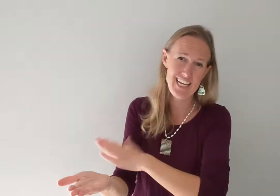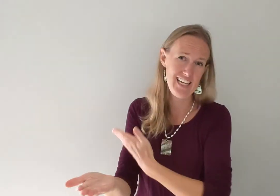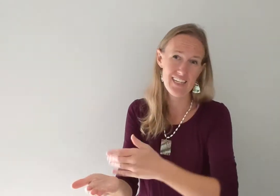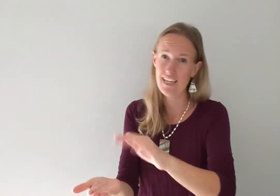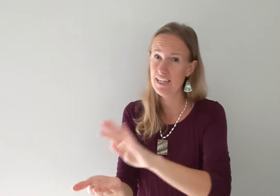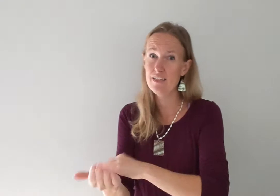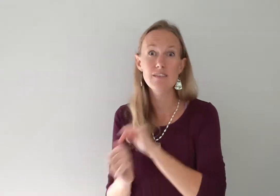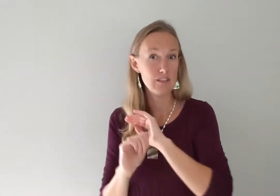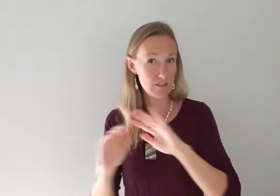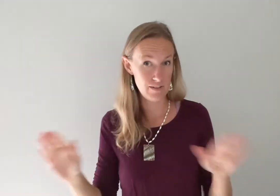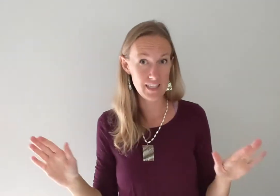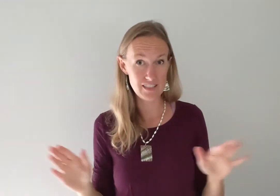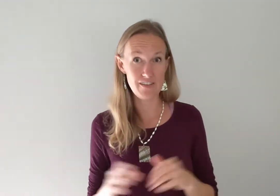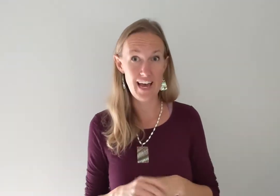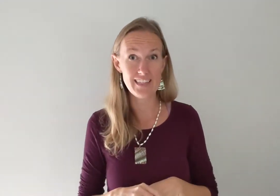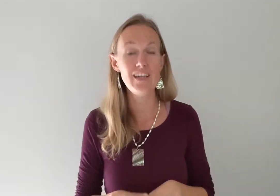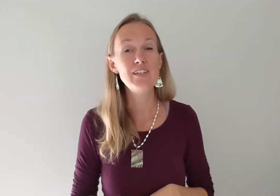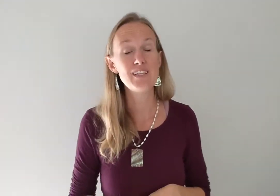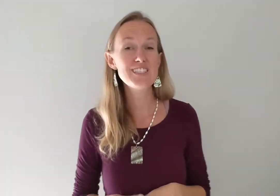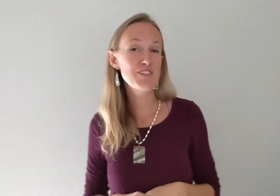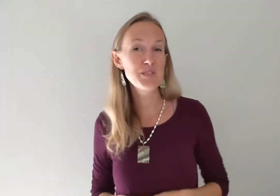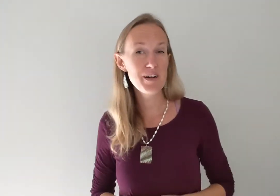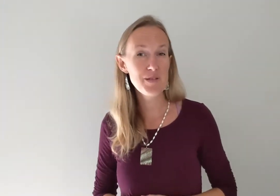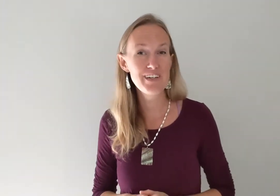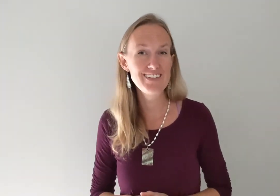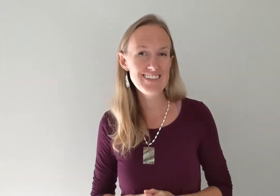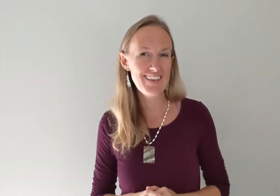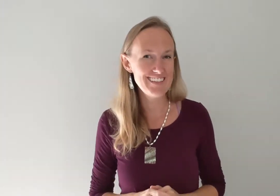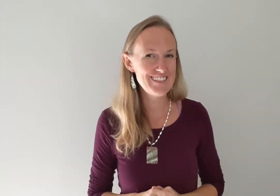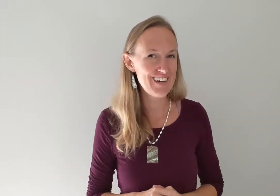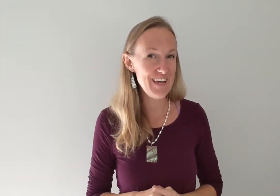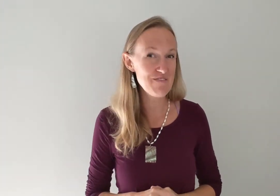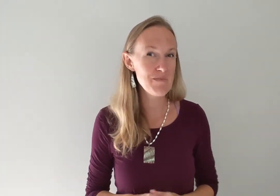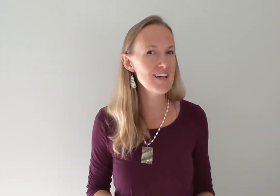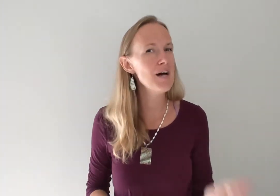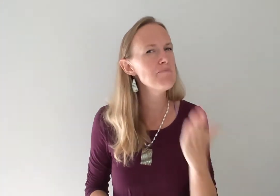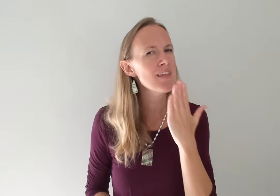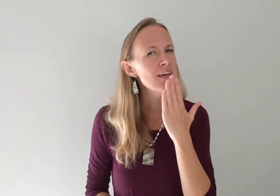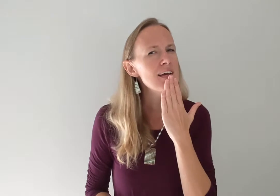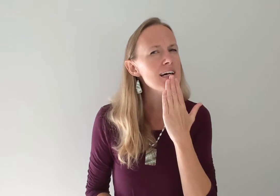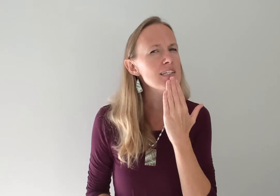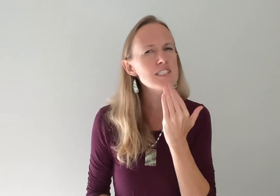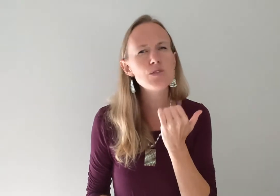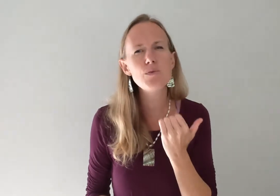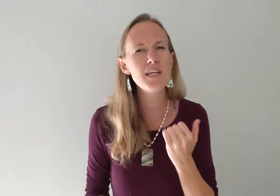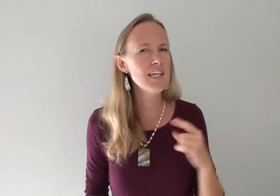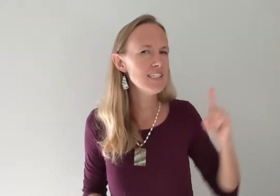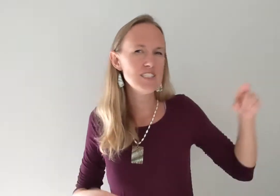sing, okay? You're fine to do that. So that's the first part of the bridge. Let's try it from the top. How sweet is